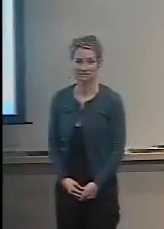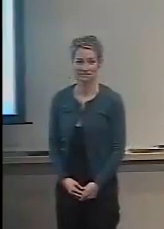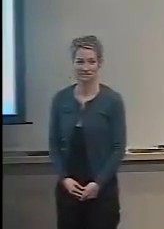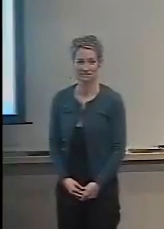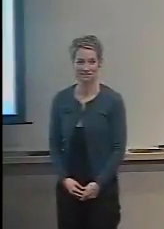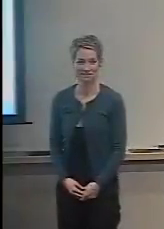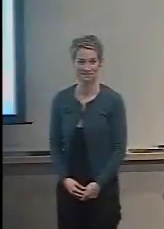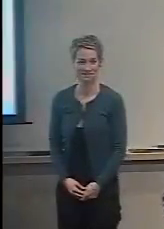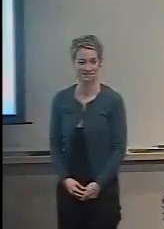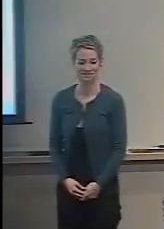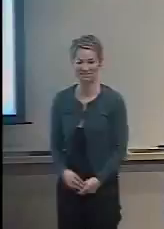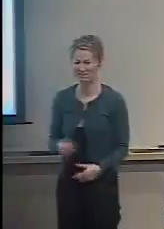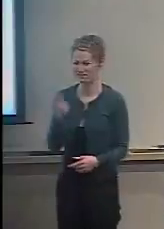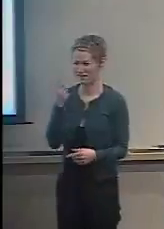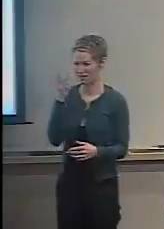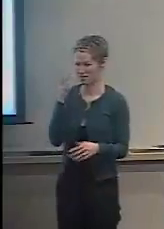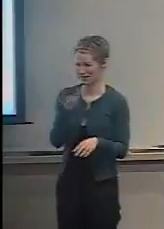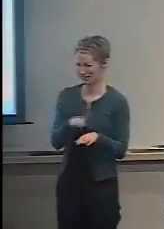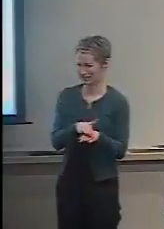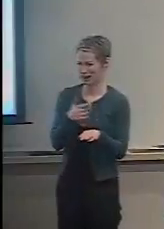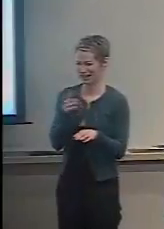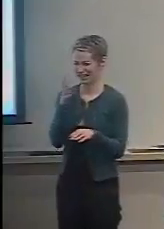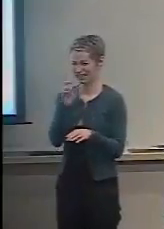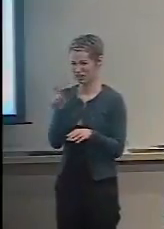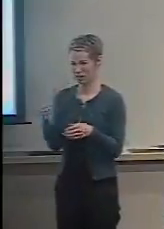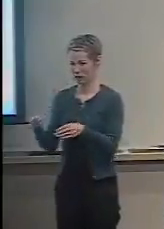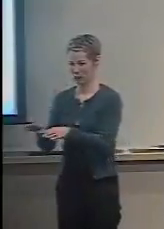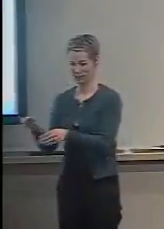I wonder why it's so slow. I guess I should have closed that.